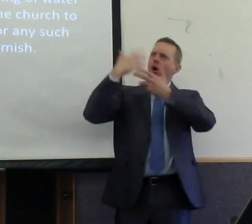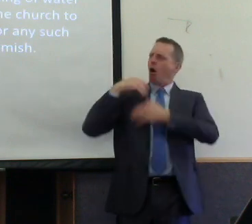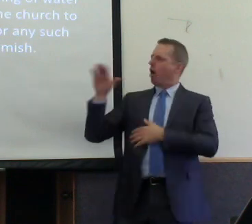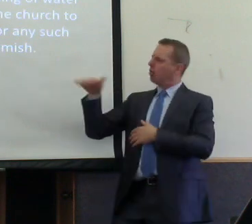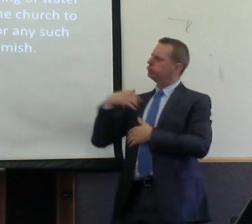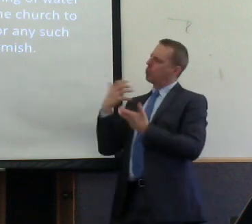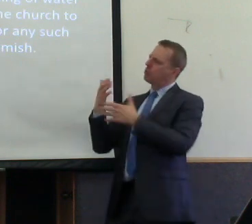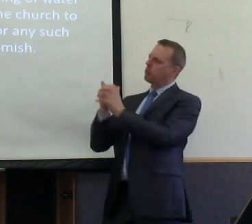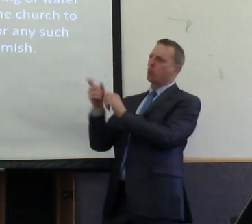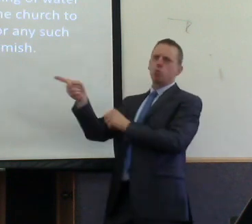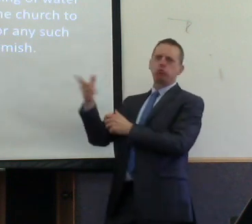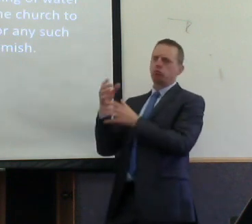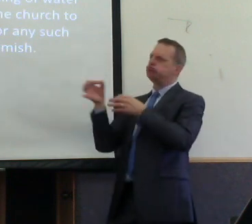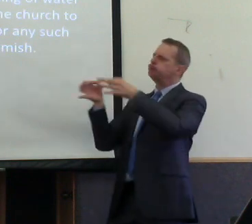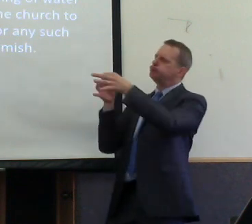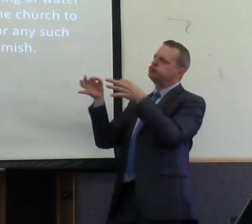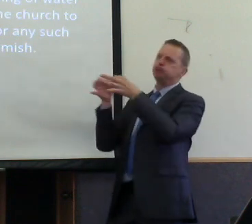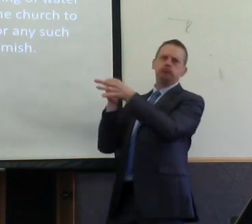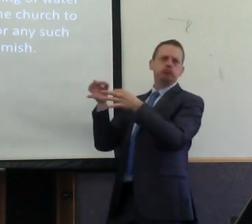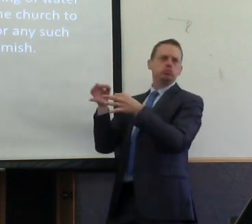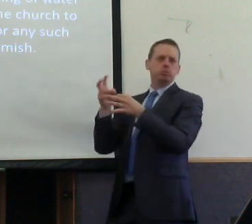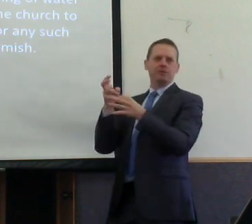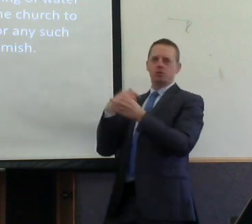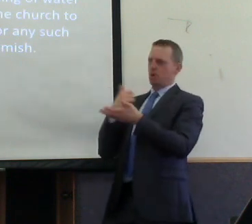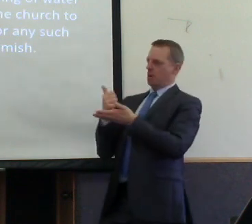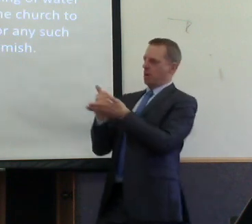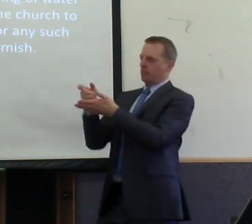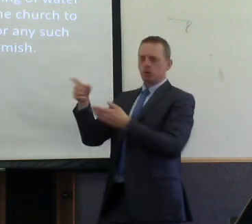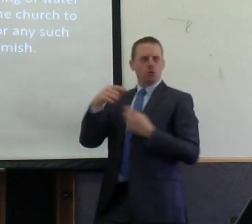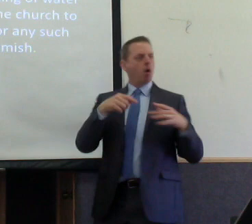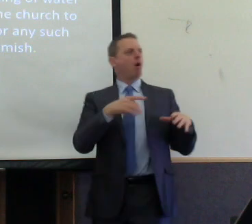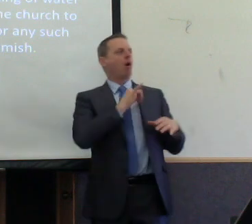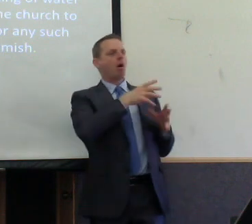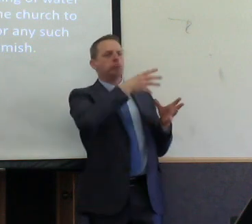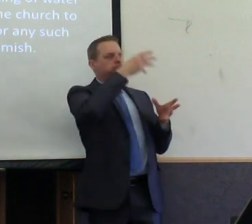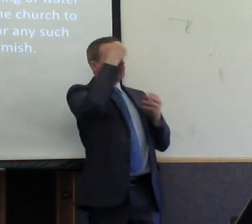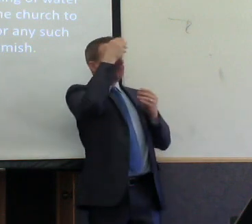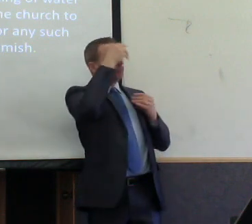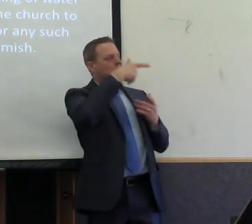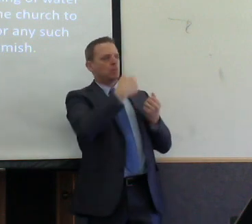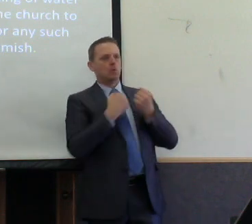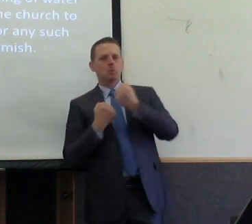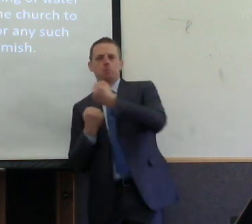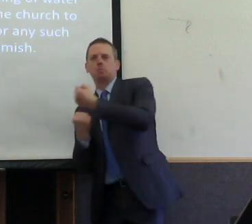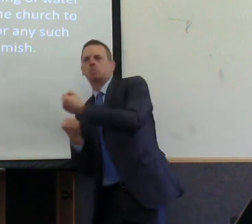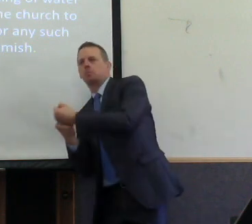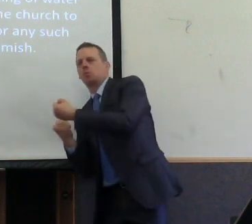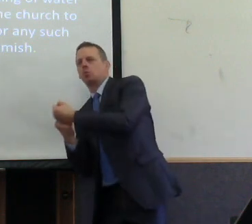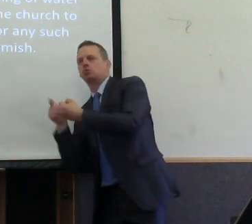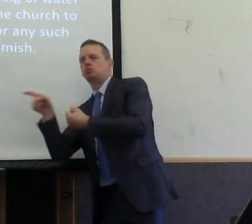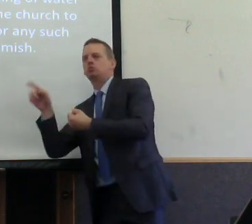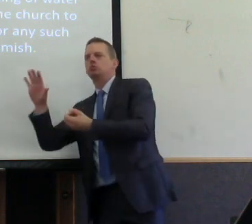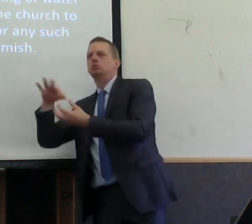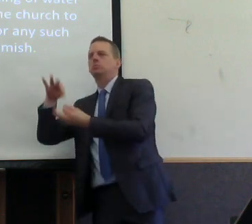children in there. But sometimes you might have a revelation with God. But it is a part of